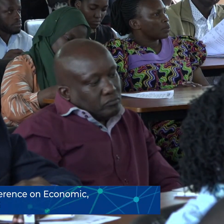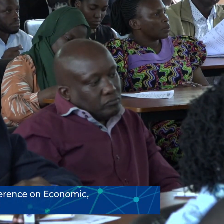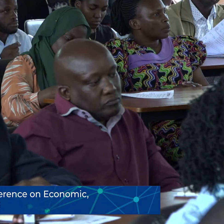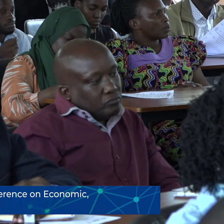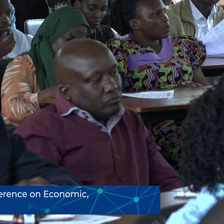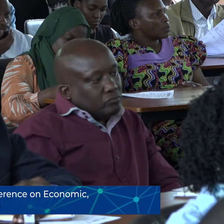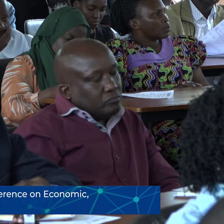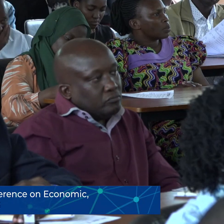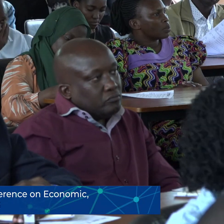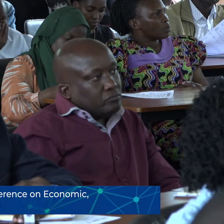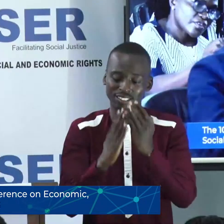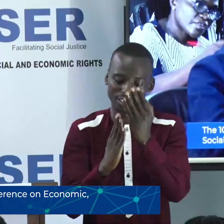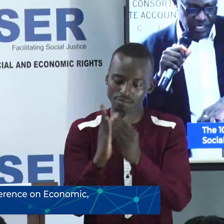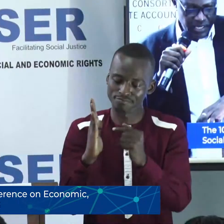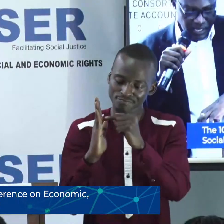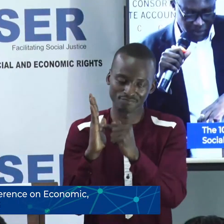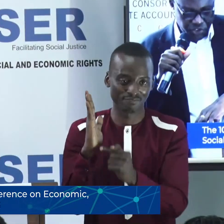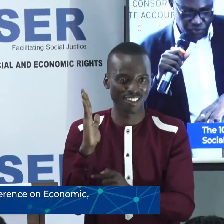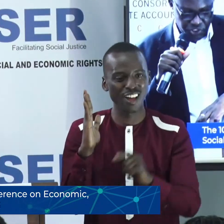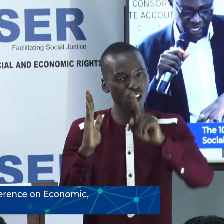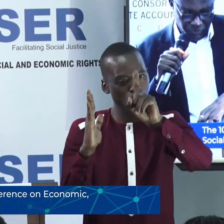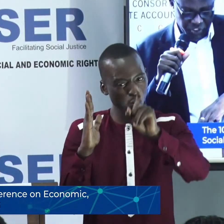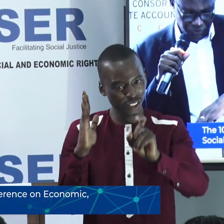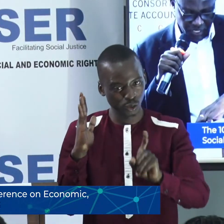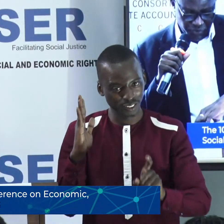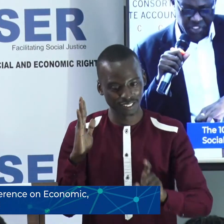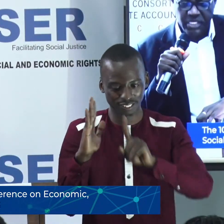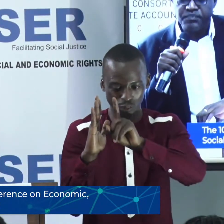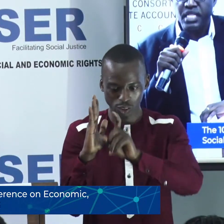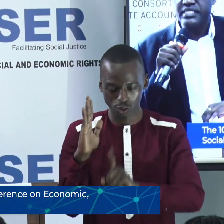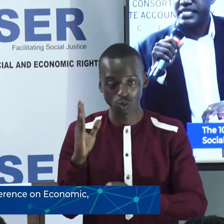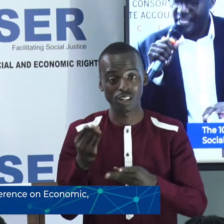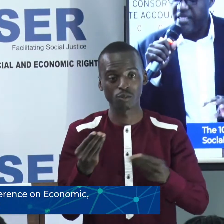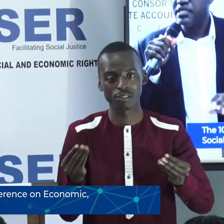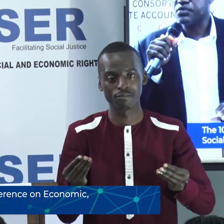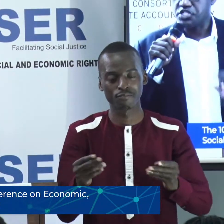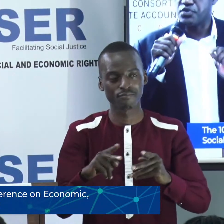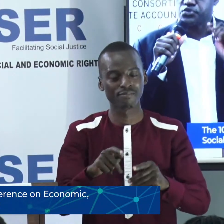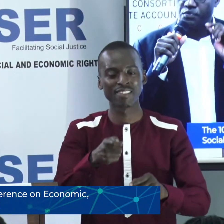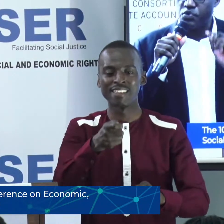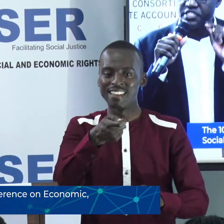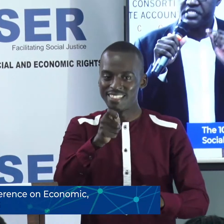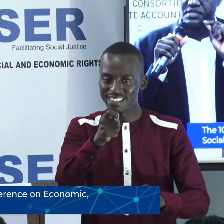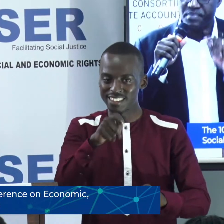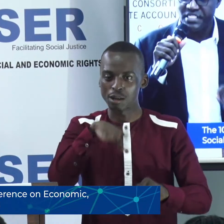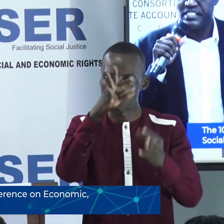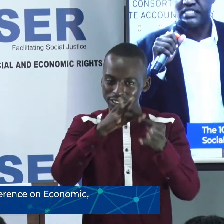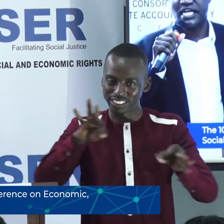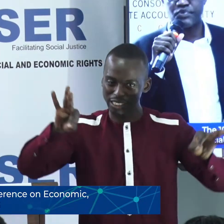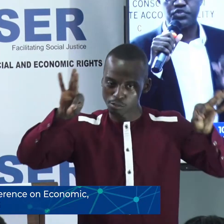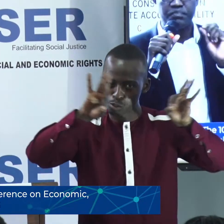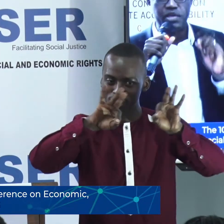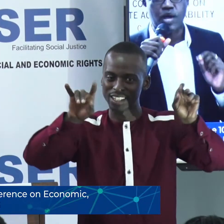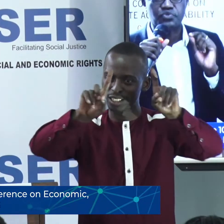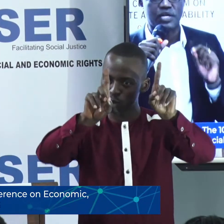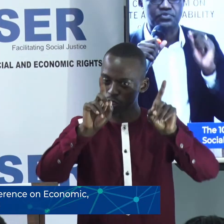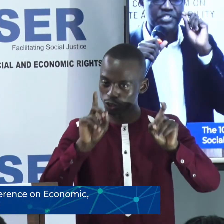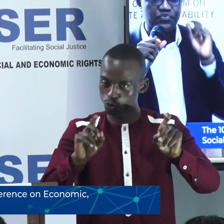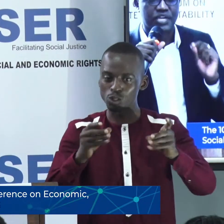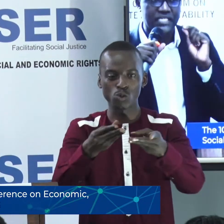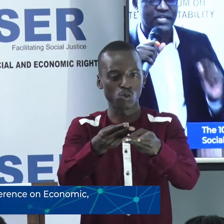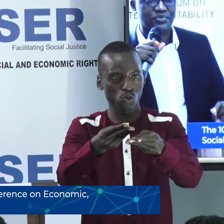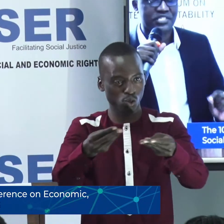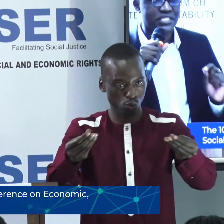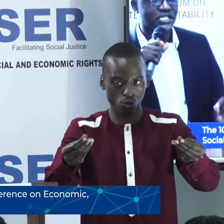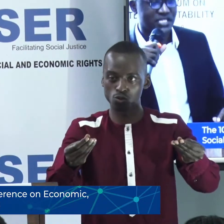it should? Those are some of the questions we should address. The key question to me, which is immediate and which we may want to address, if we